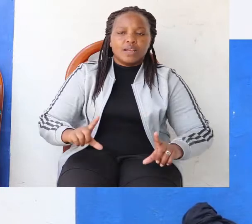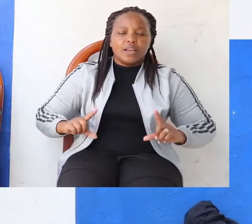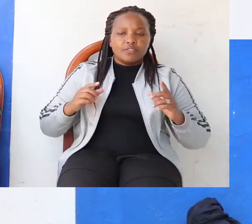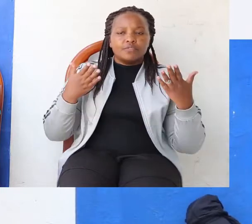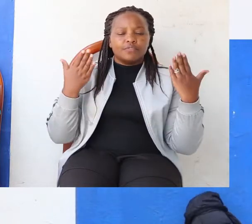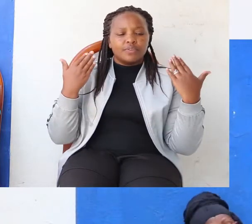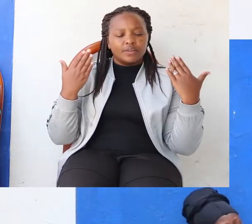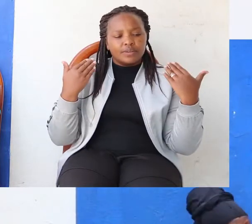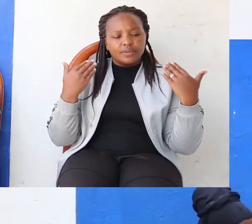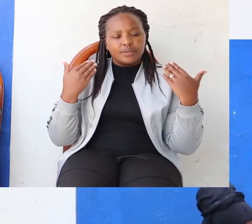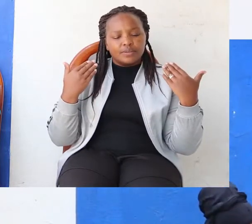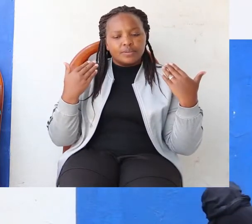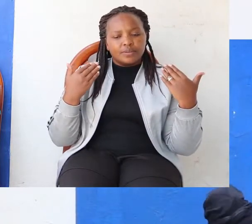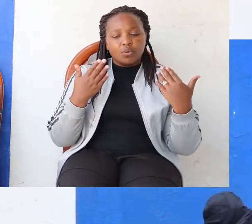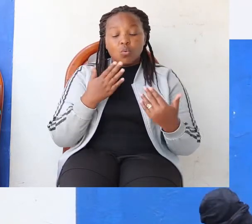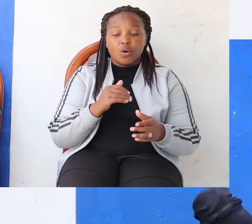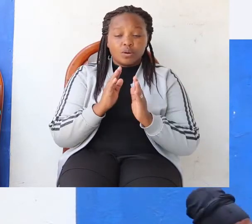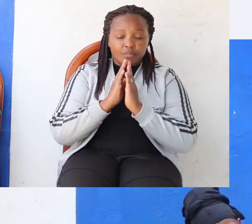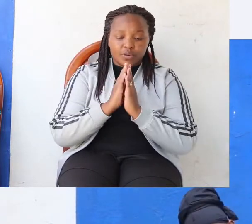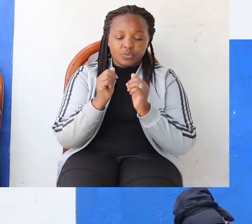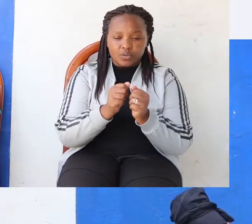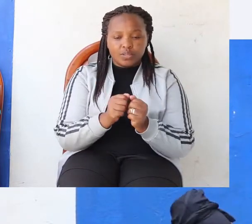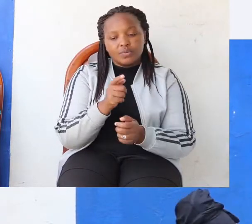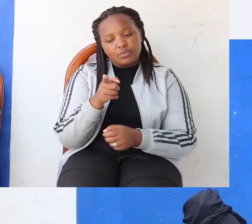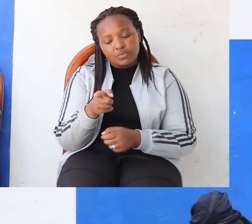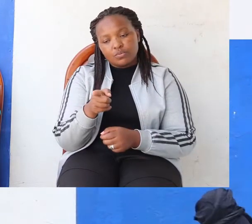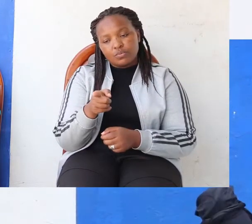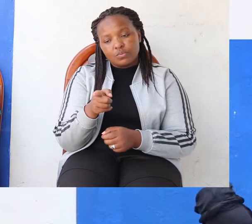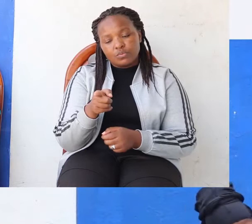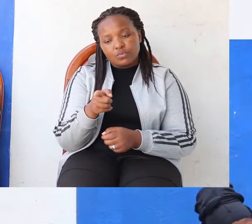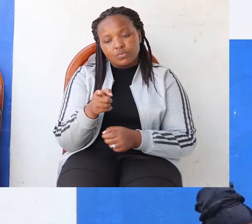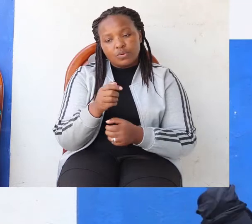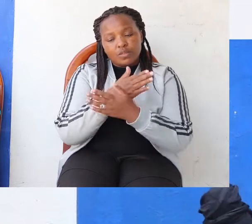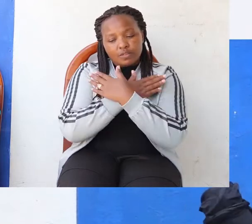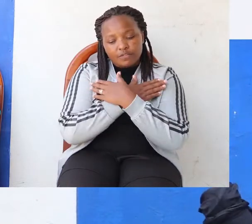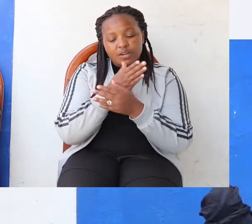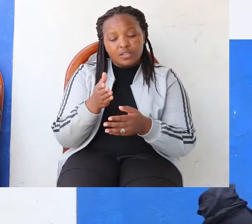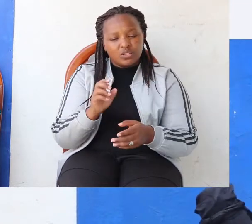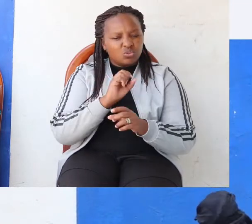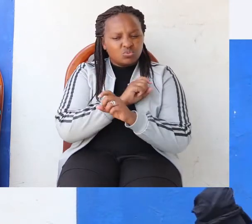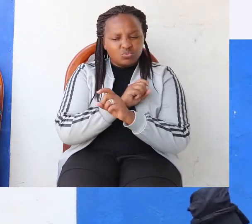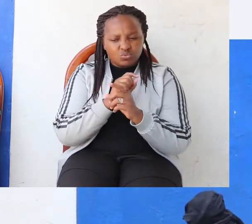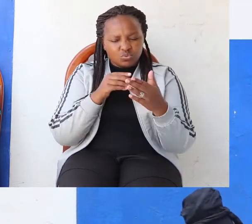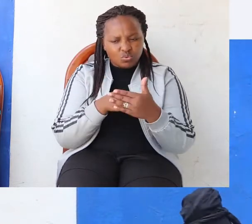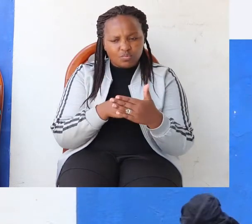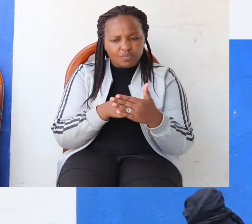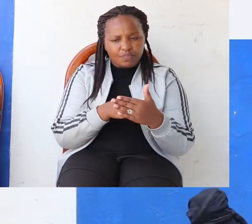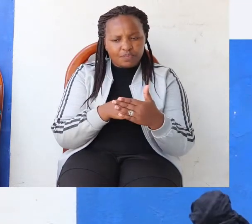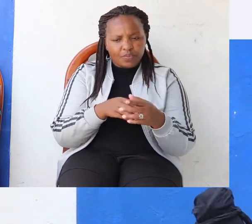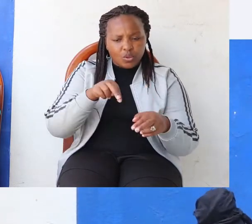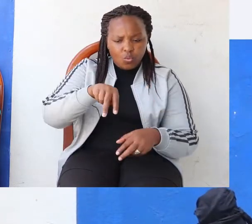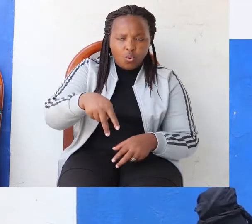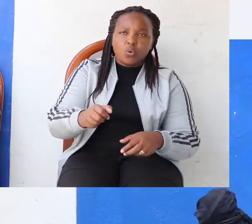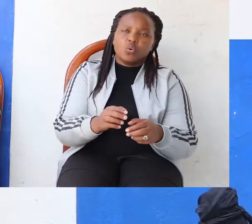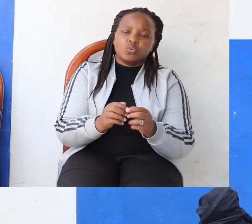milele. So ningetaka tuombe na wewe. Ndio huyu rafiki wa muda kidogo uachane na yeye. Uanze kutembea